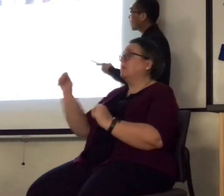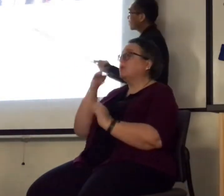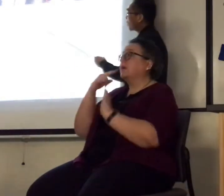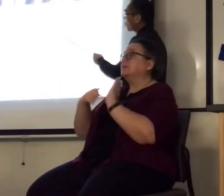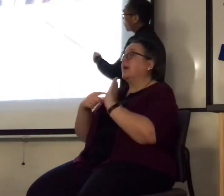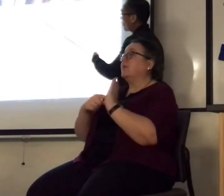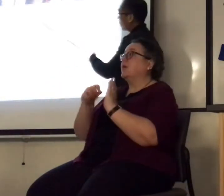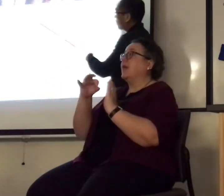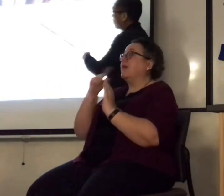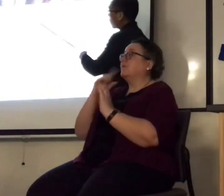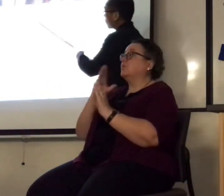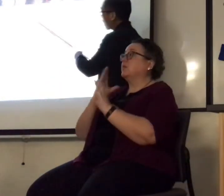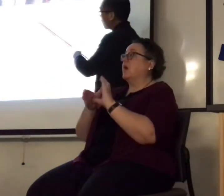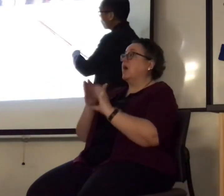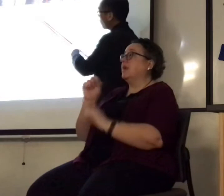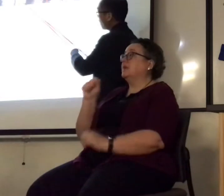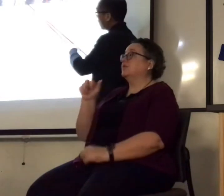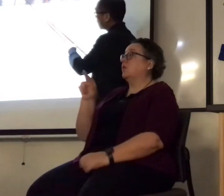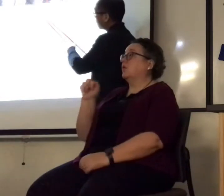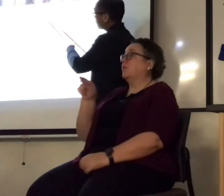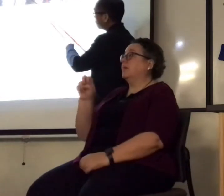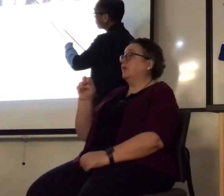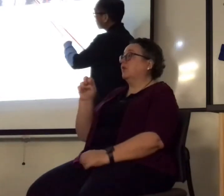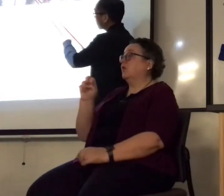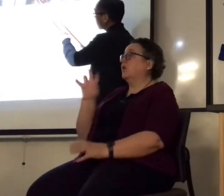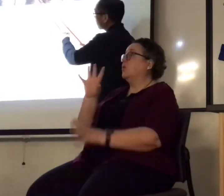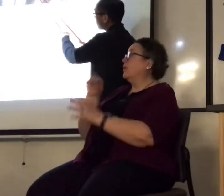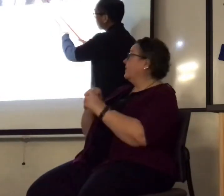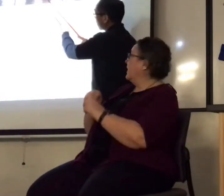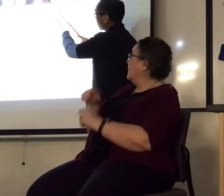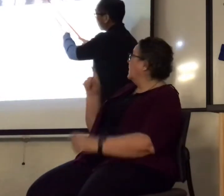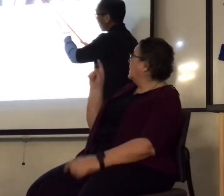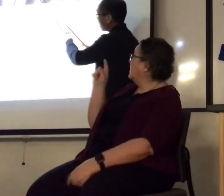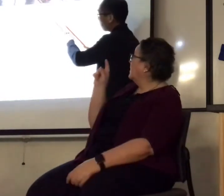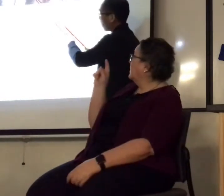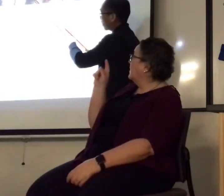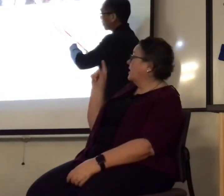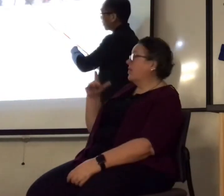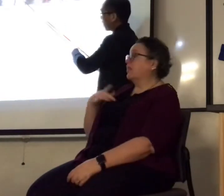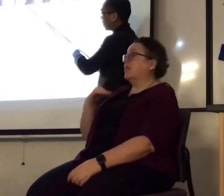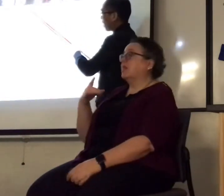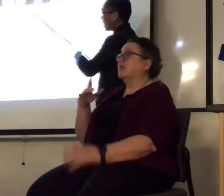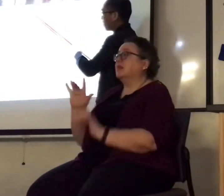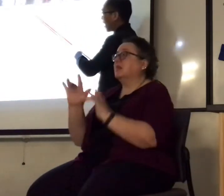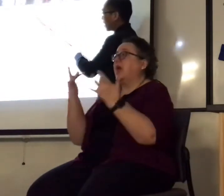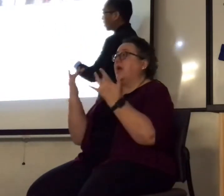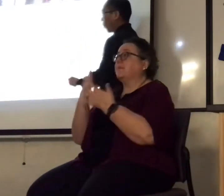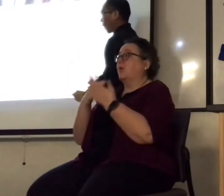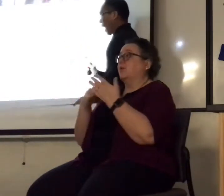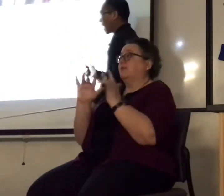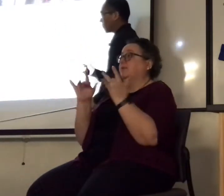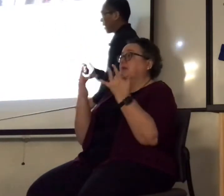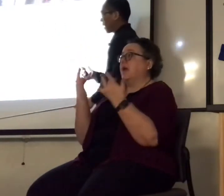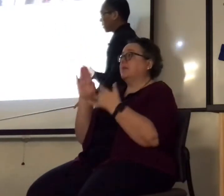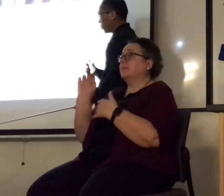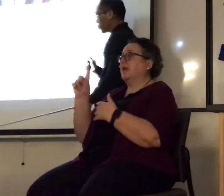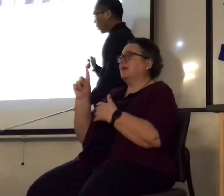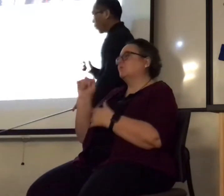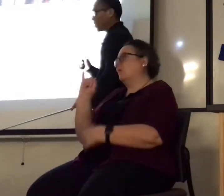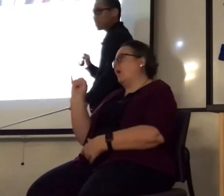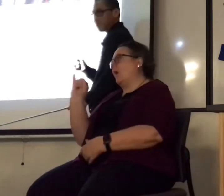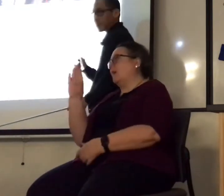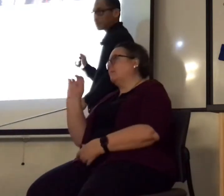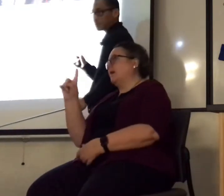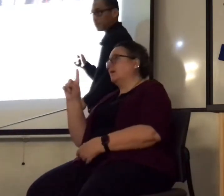you cut a sarcomere right within the light part of a light band or I band, you